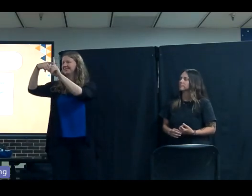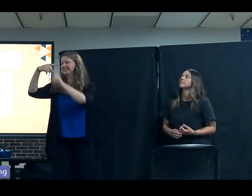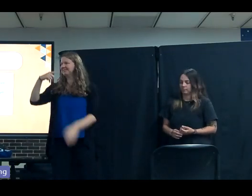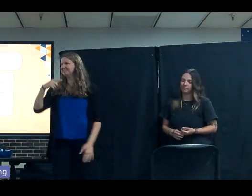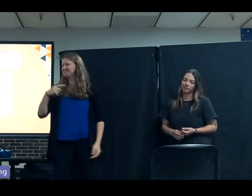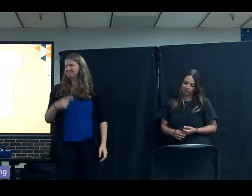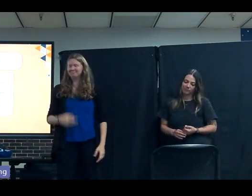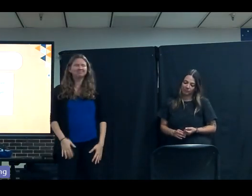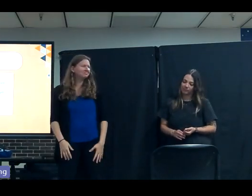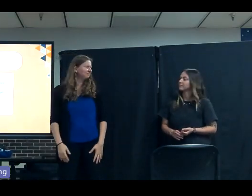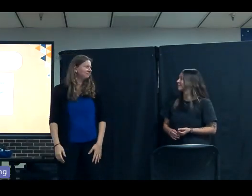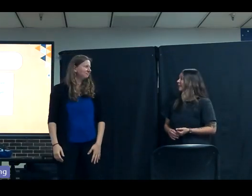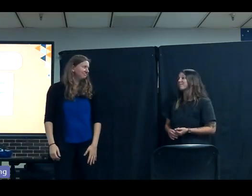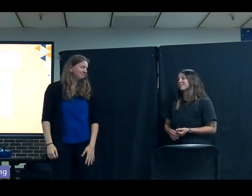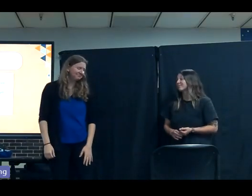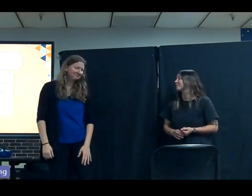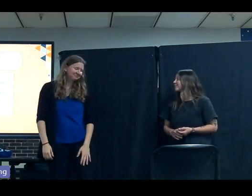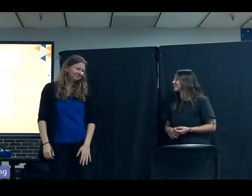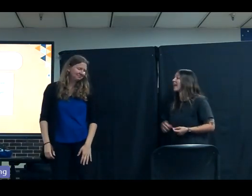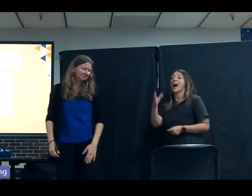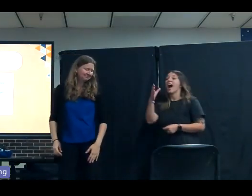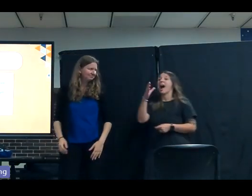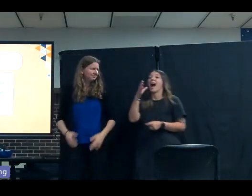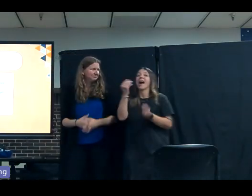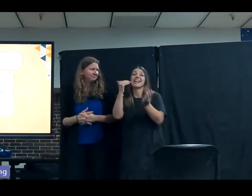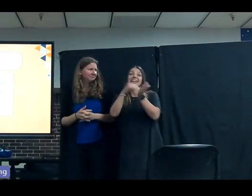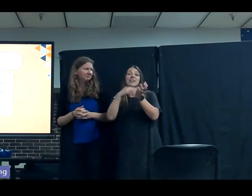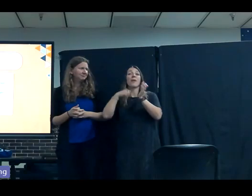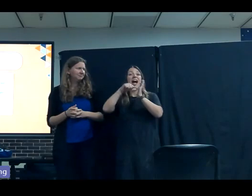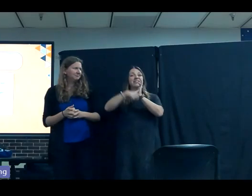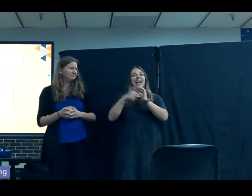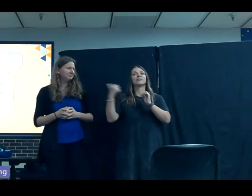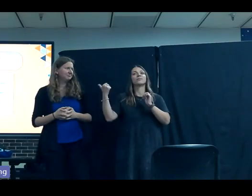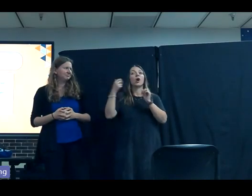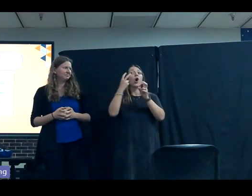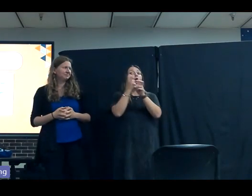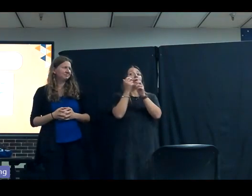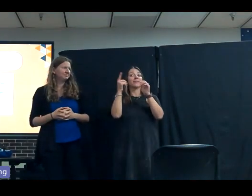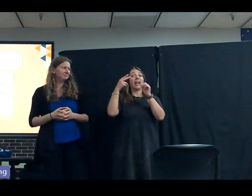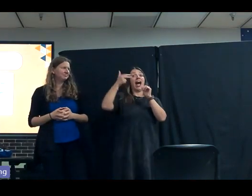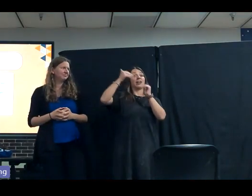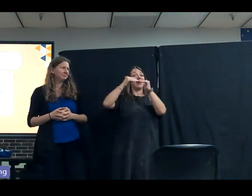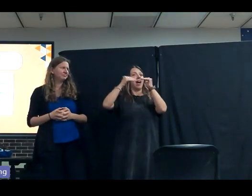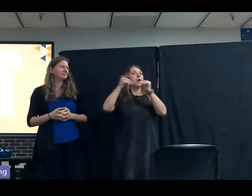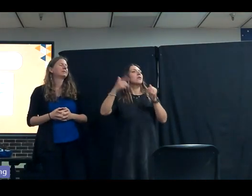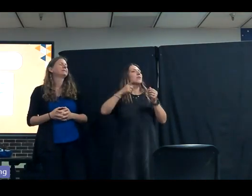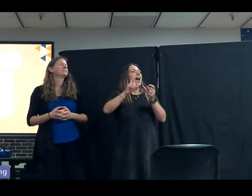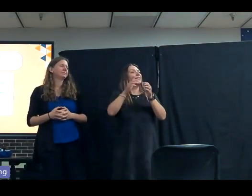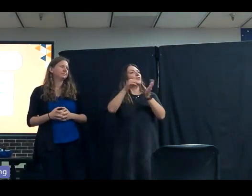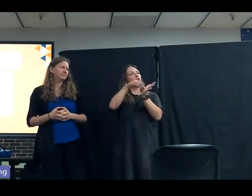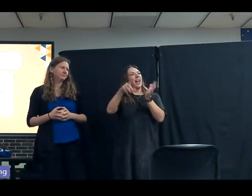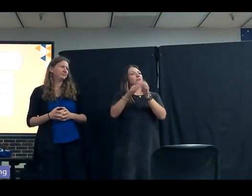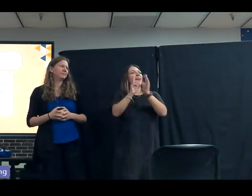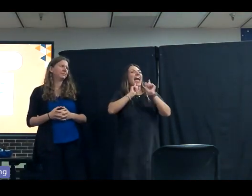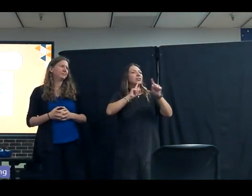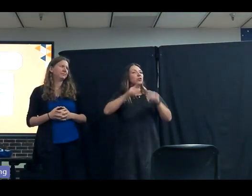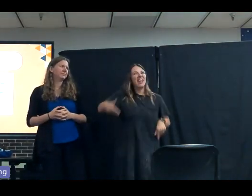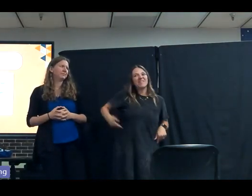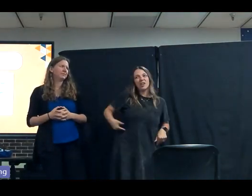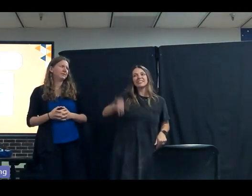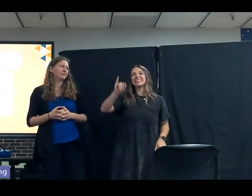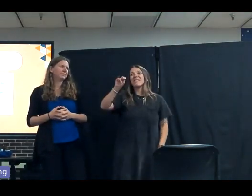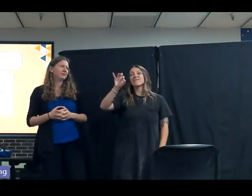call in our literacy specialist to come in and do that additional assessment. So that's why we really say 3+. And again, I want to emphasize, it gets